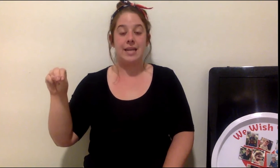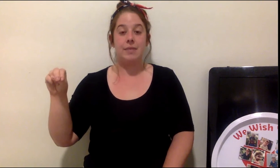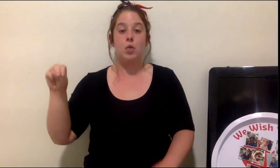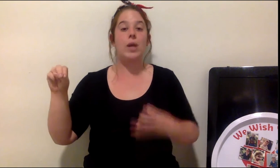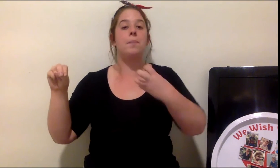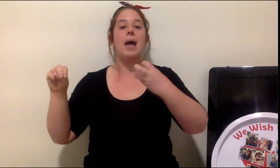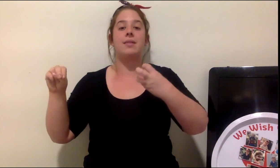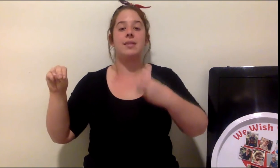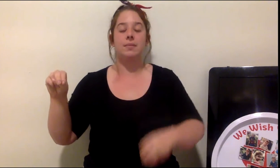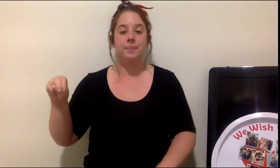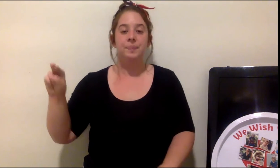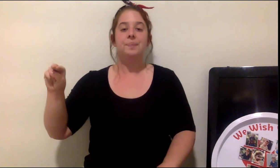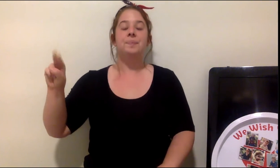Take quick breaths.